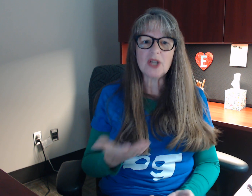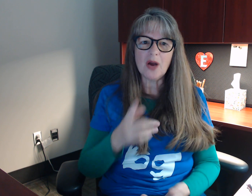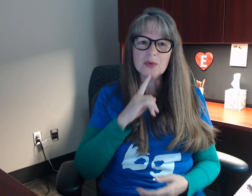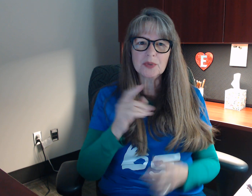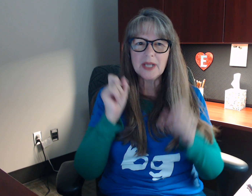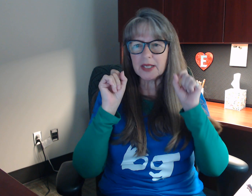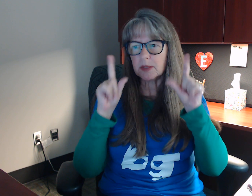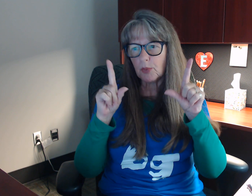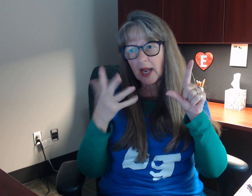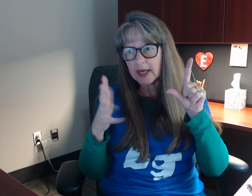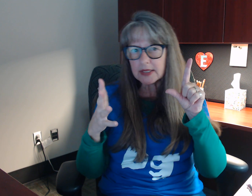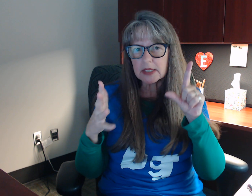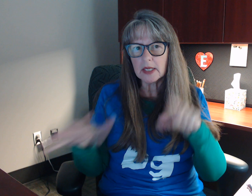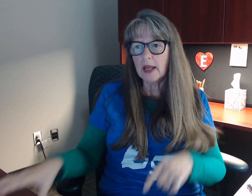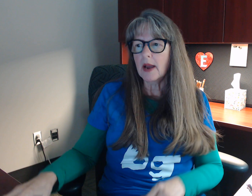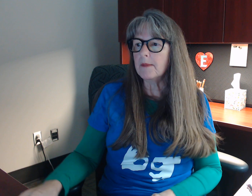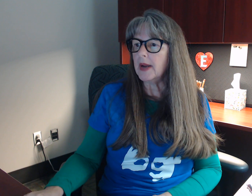was really kind of surprised, but